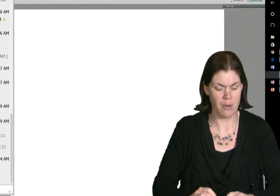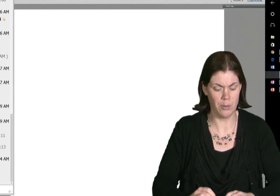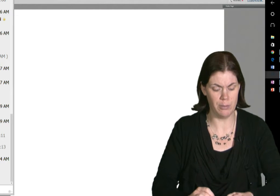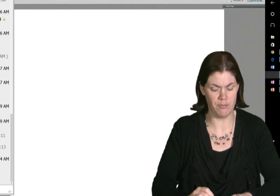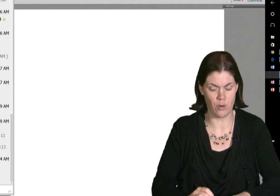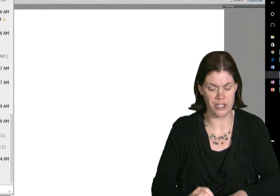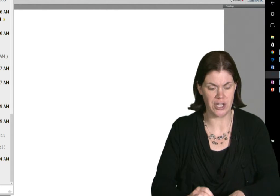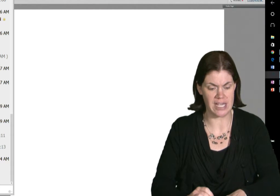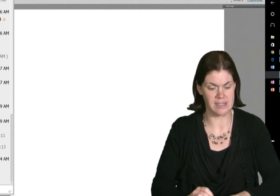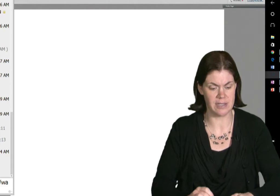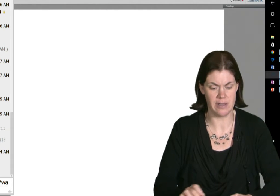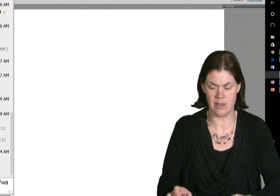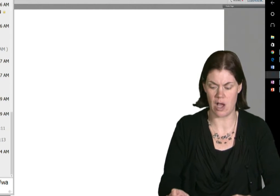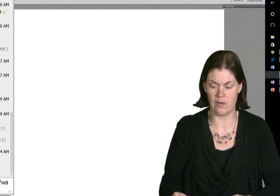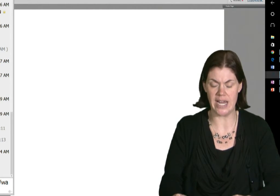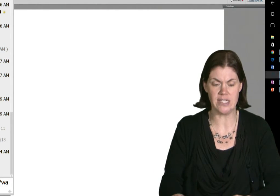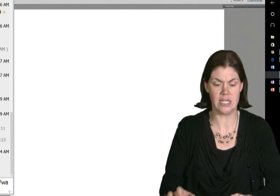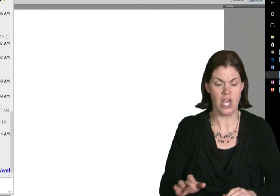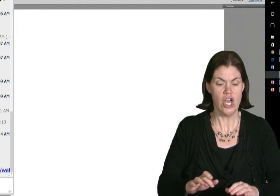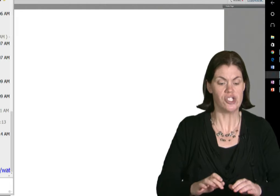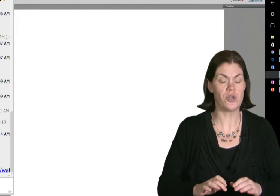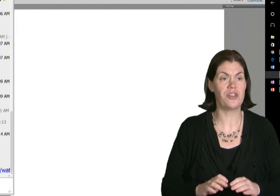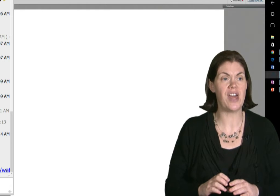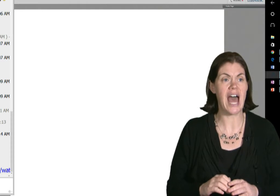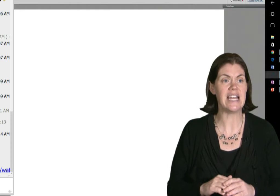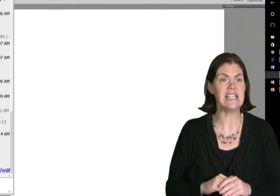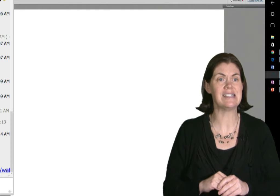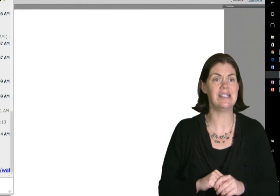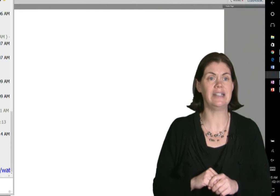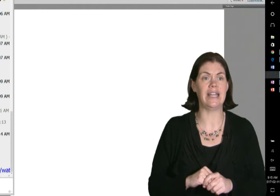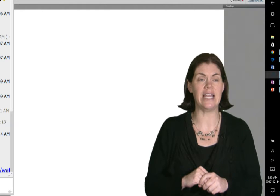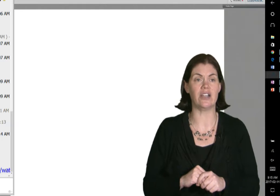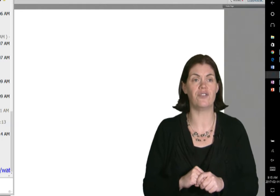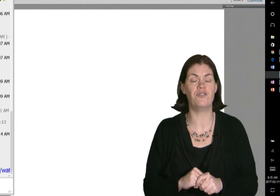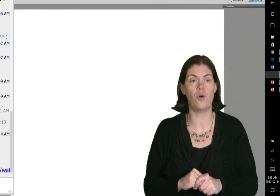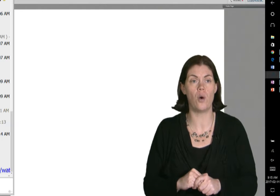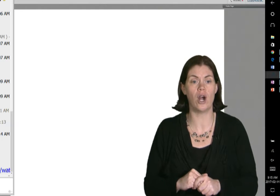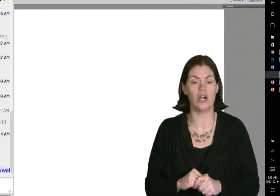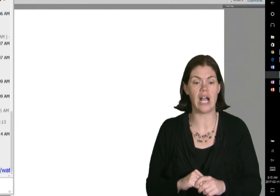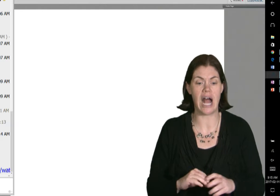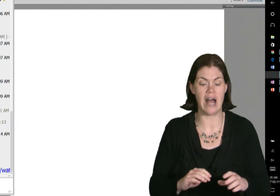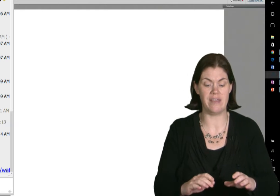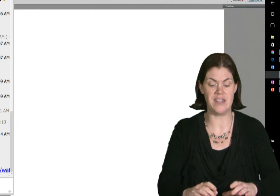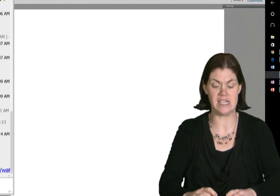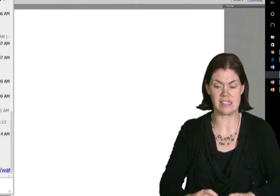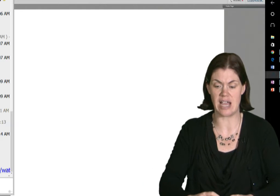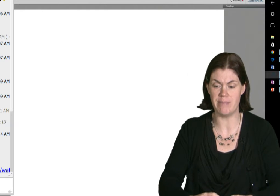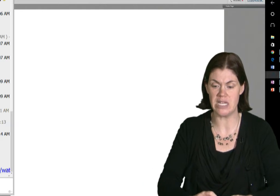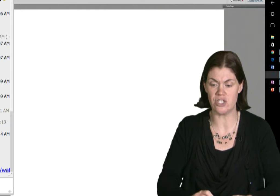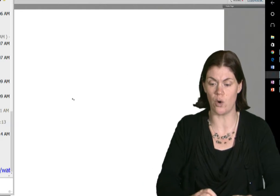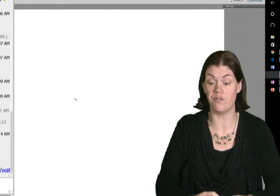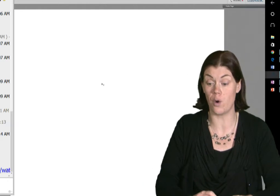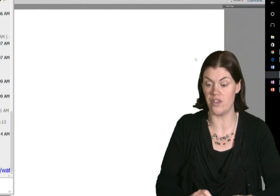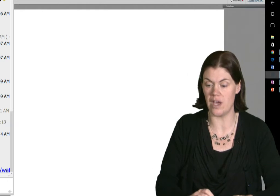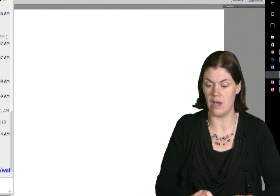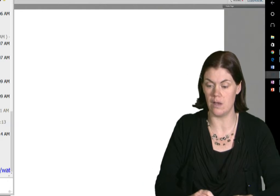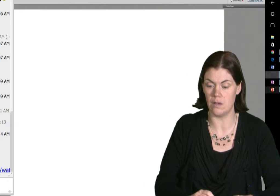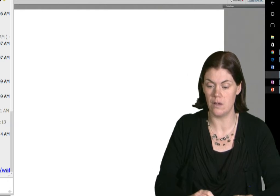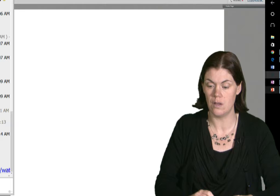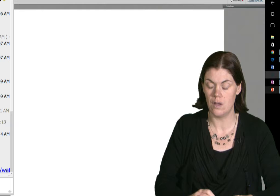the room for you guys. All right, so that is the link for the assignment, or